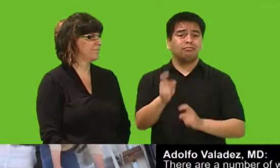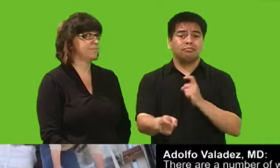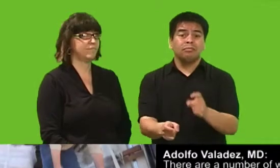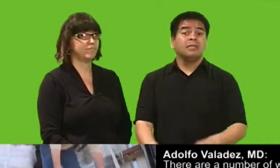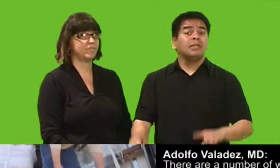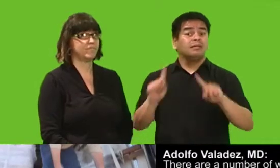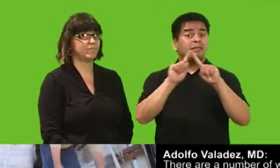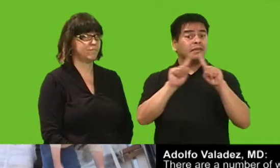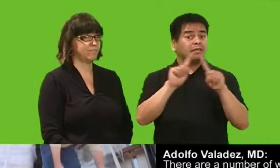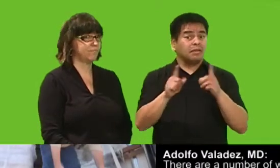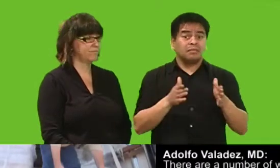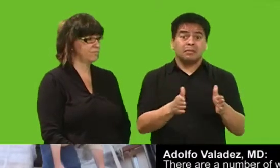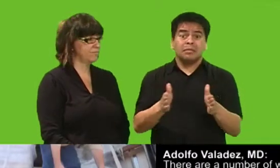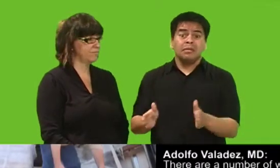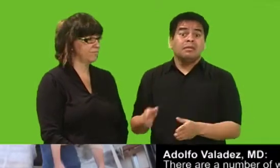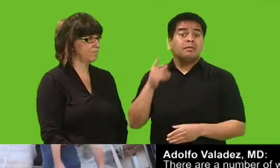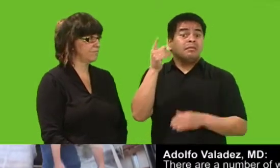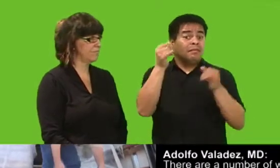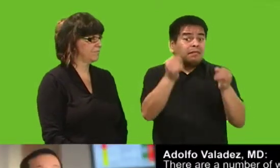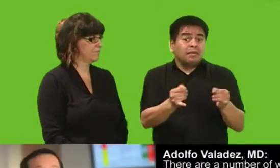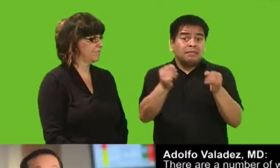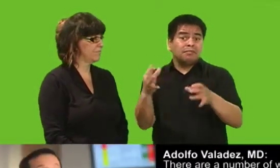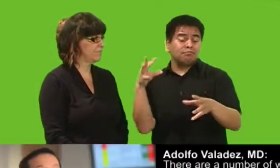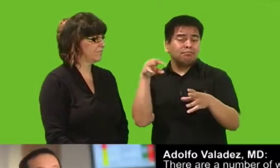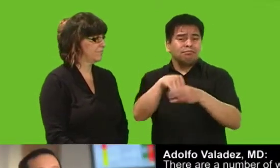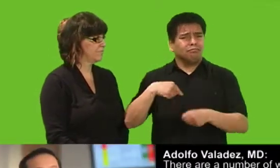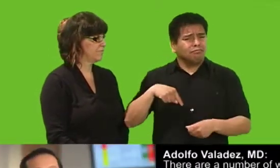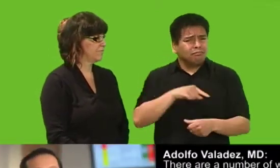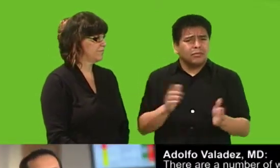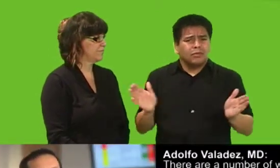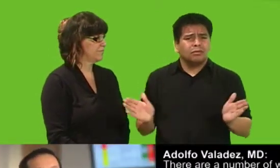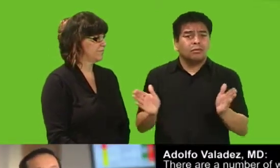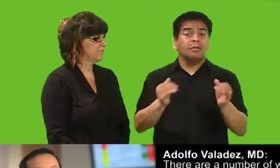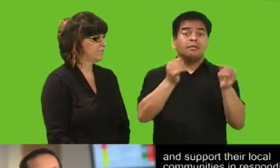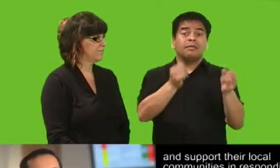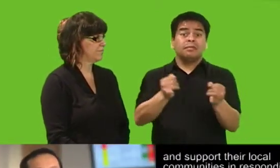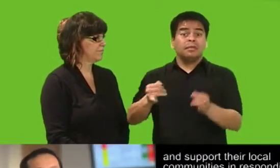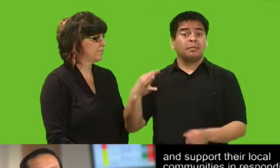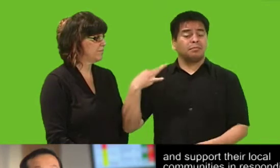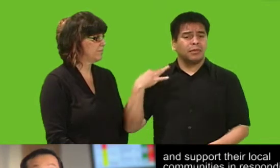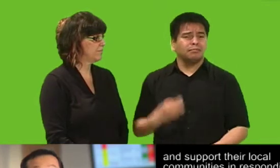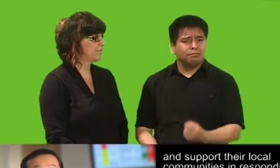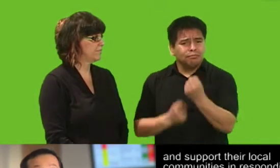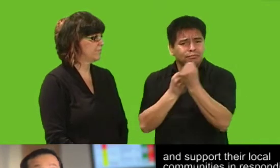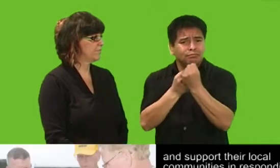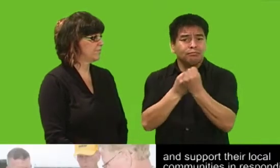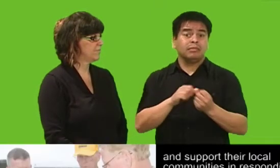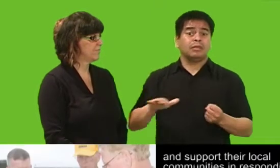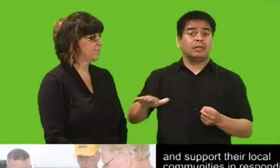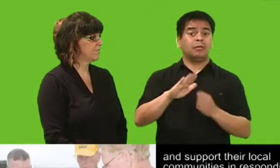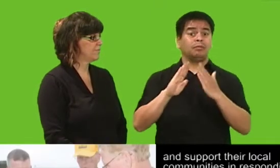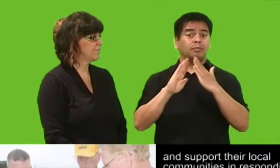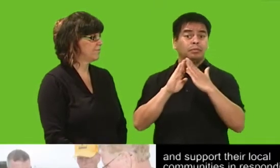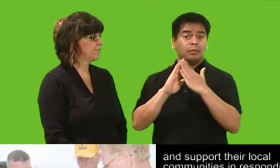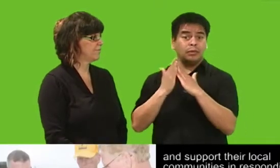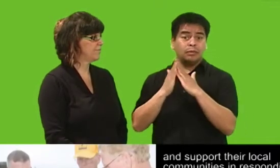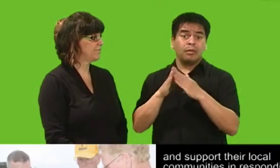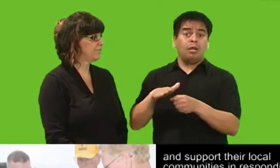of ways for individuals to get involved, and we certainly encourage individuals to volunteer and support their local communities in